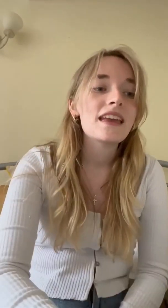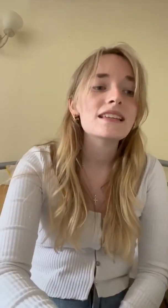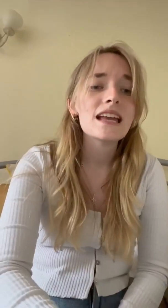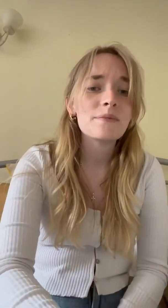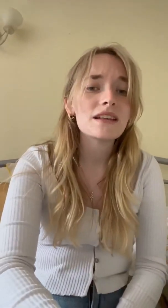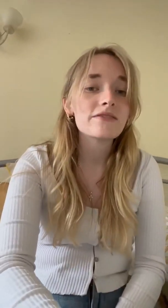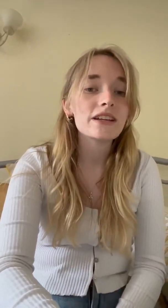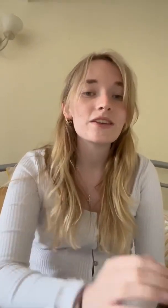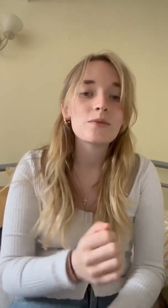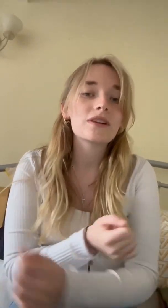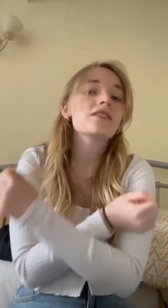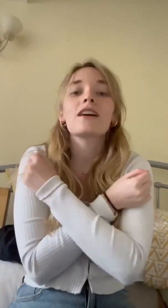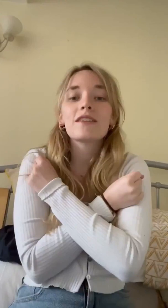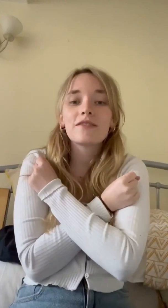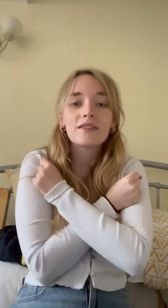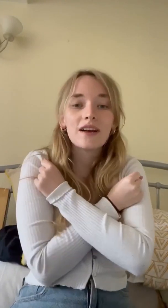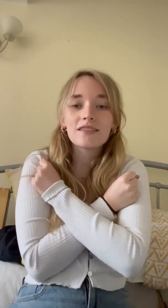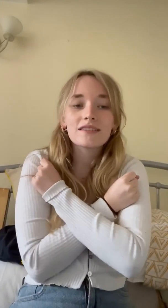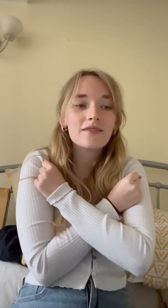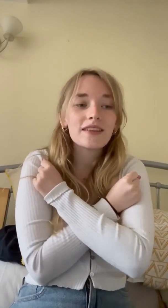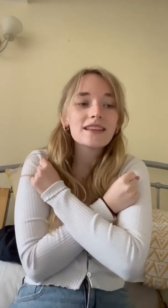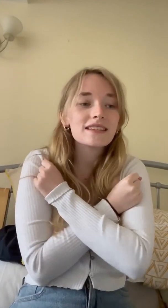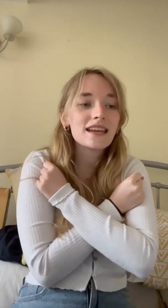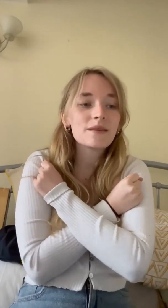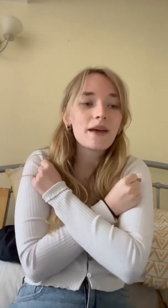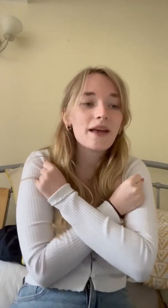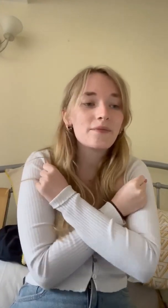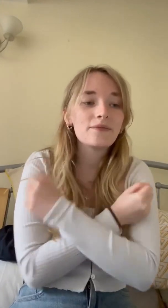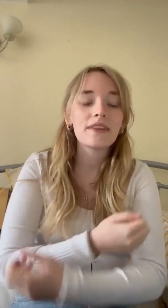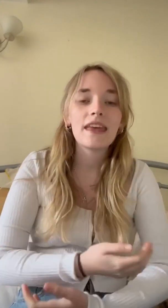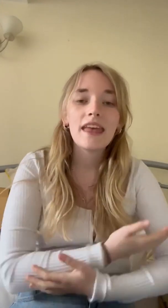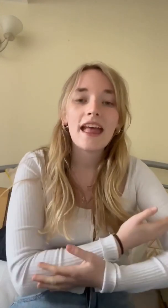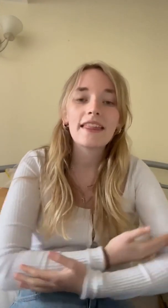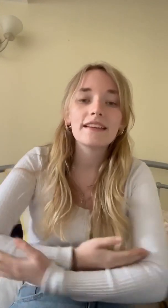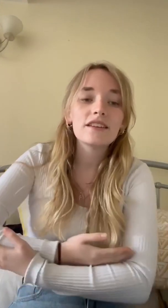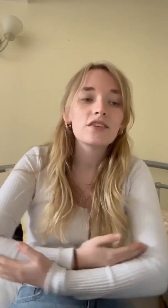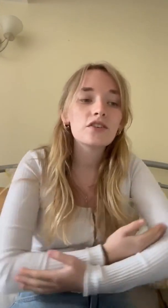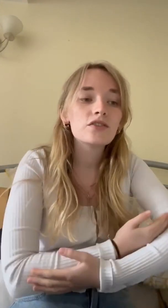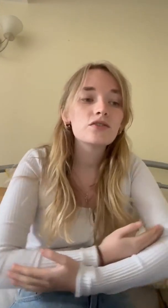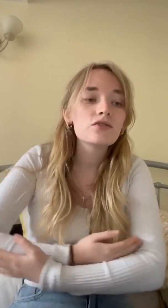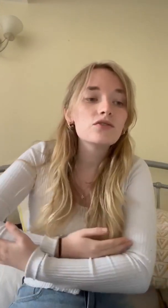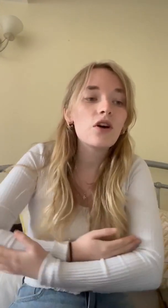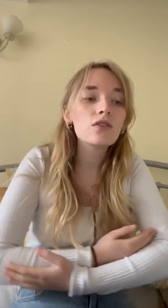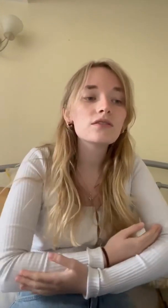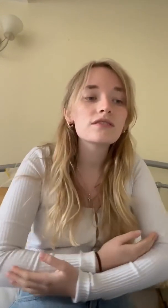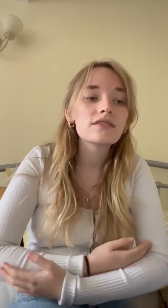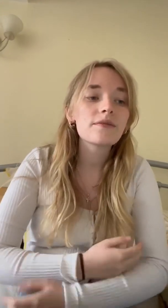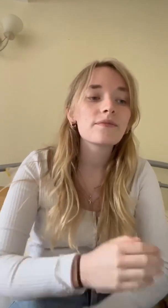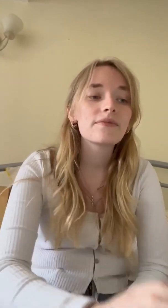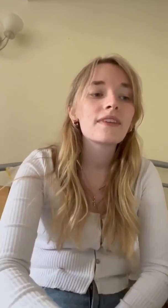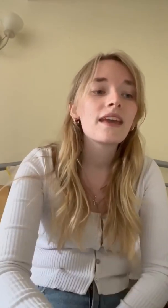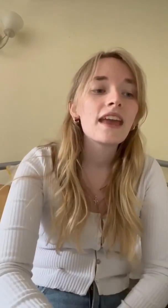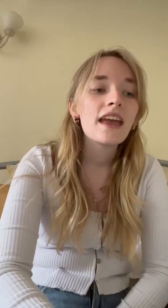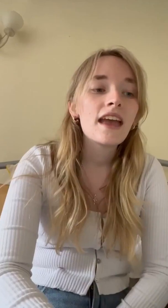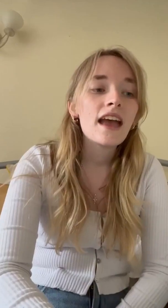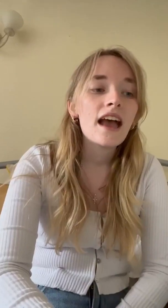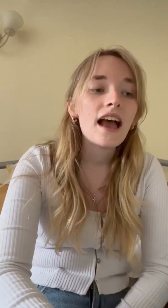Teddy bear's a really cute one, you kind of hug yourself like this, teddy bear. And then dolls,